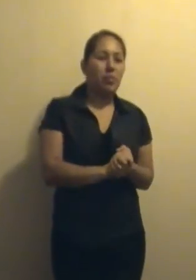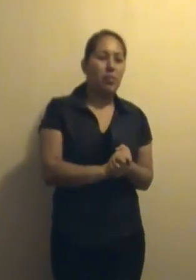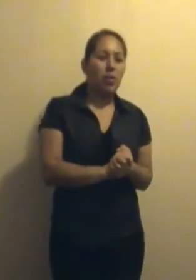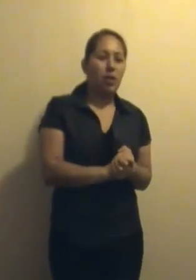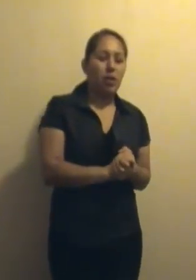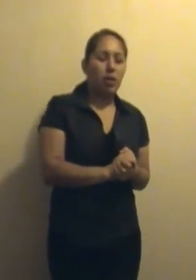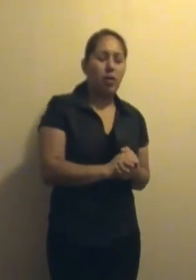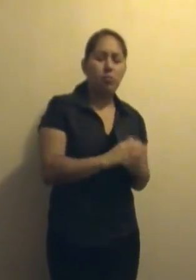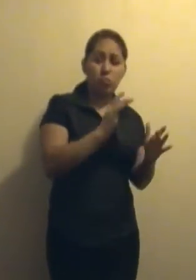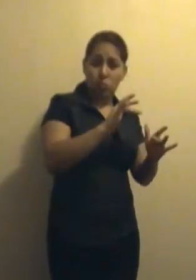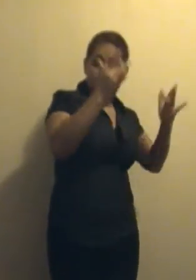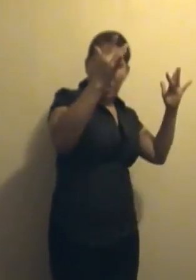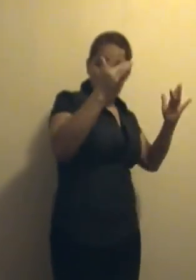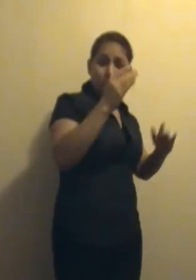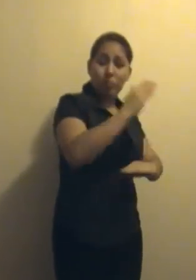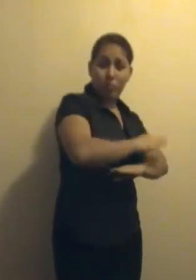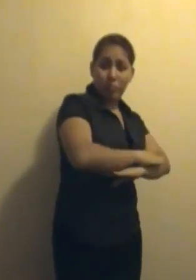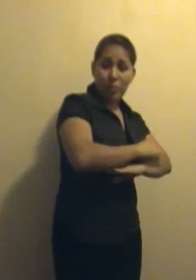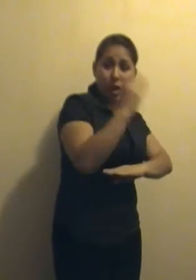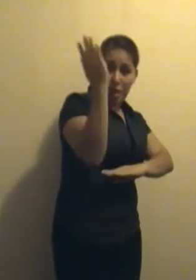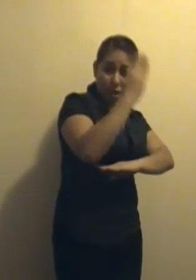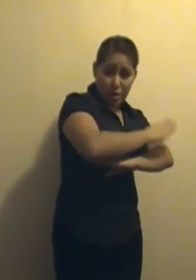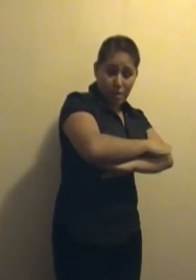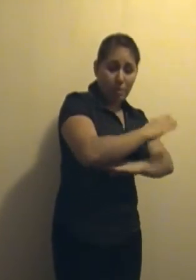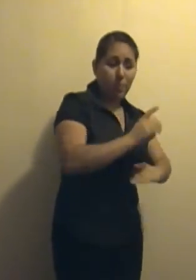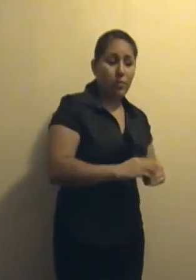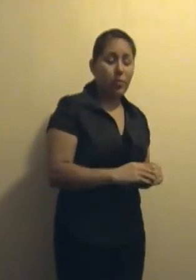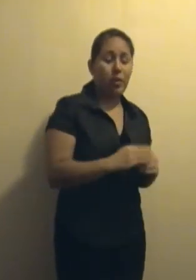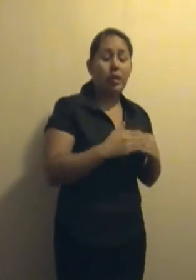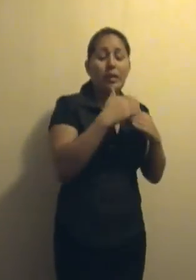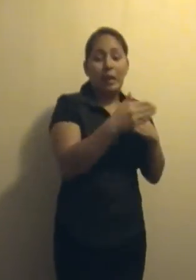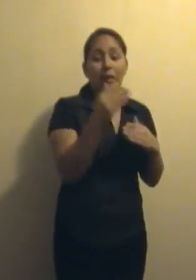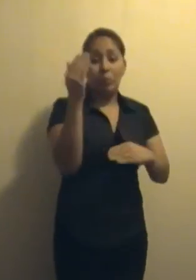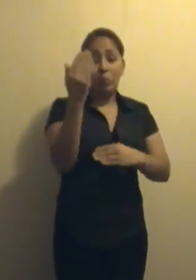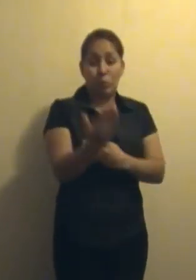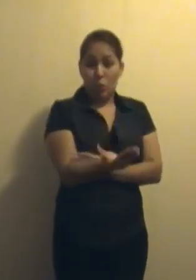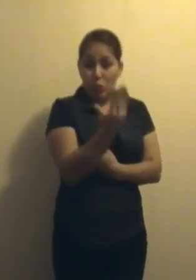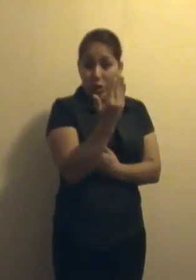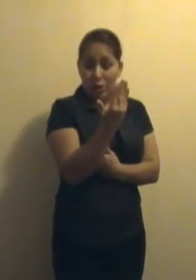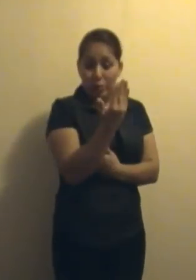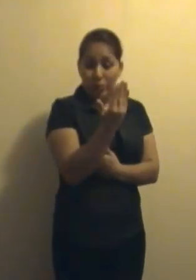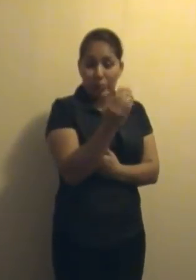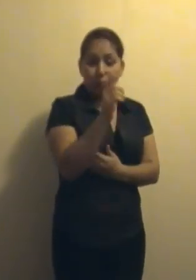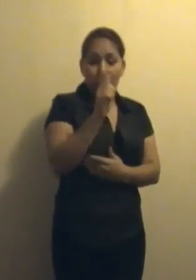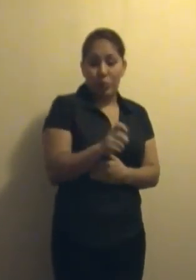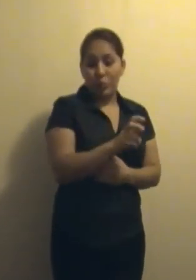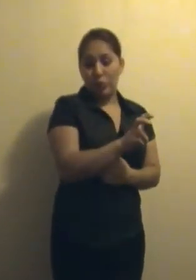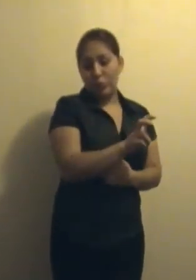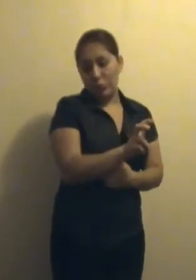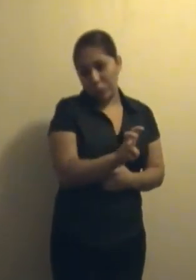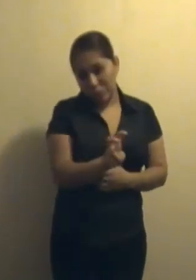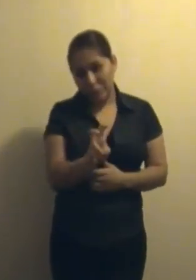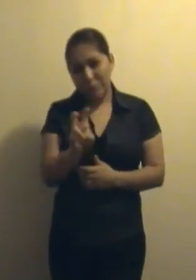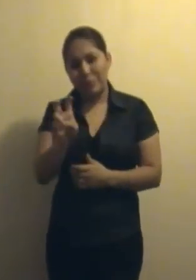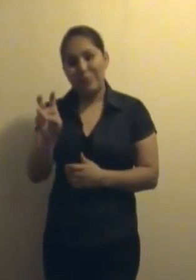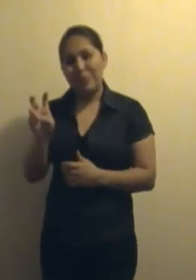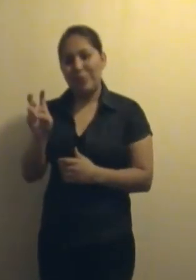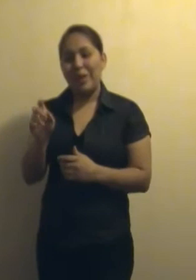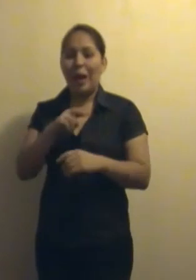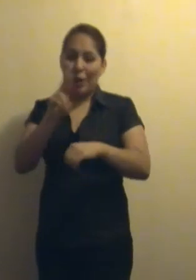add. And the next morning, we were to get back on a plane and head for Hong Kong as originally scheduled, and they put